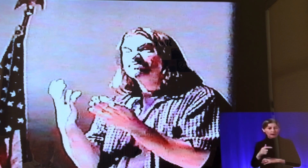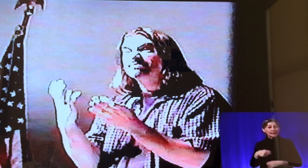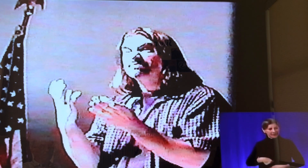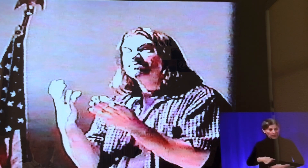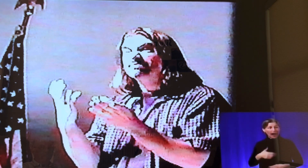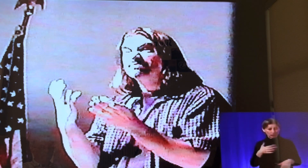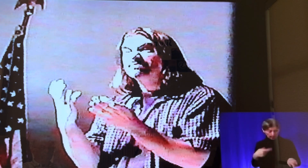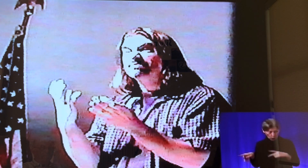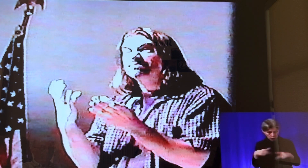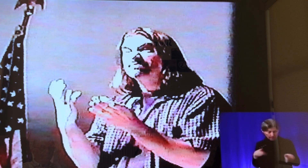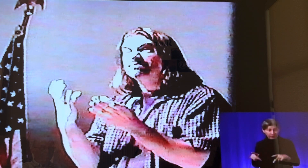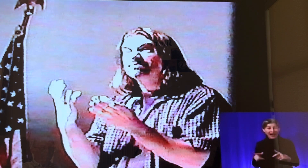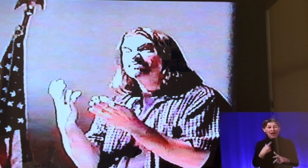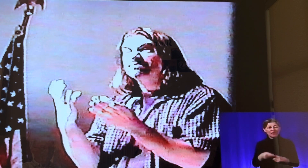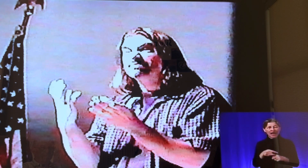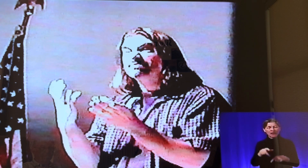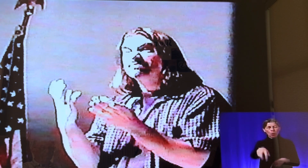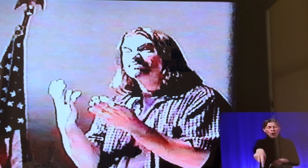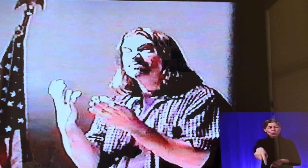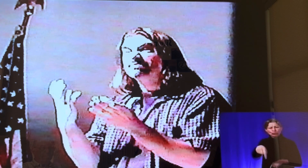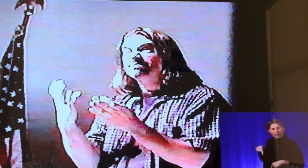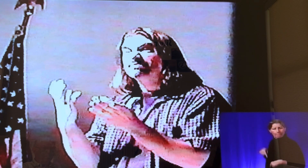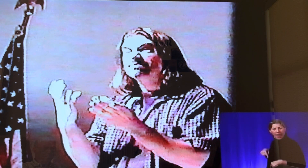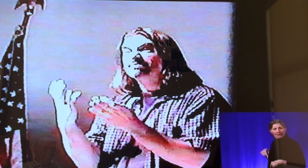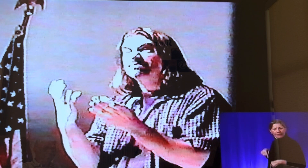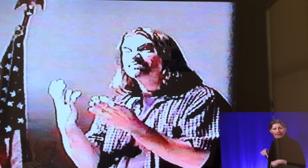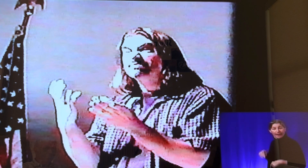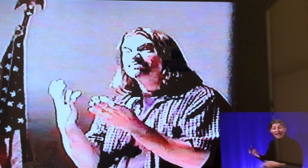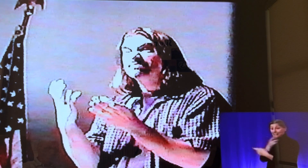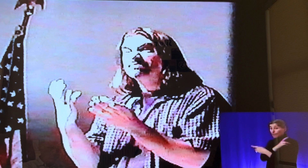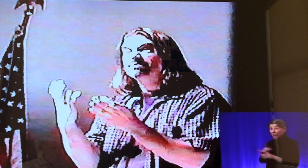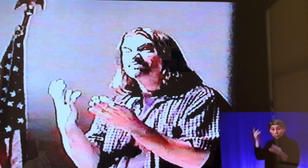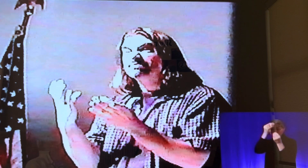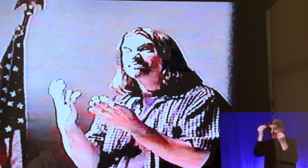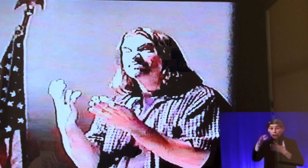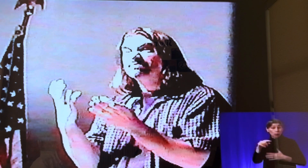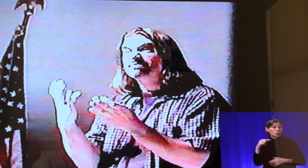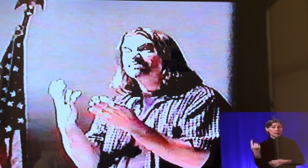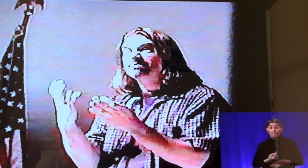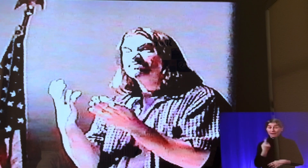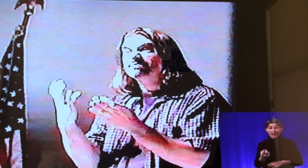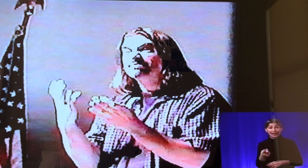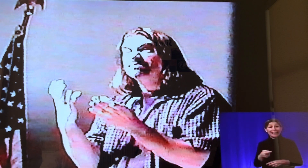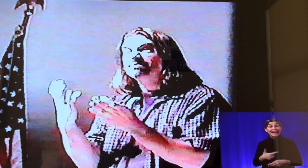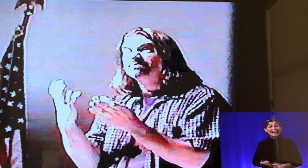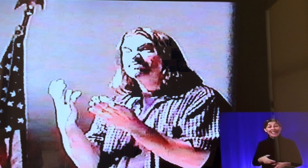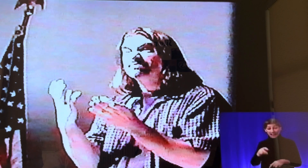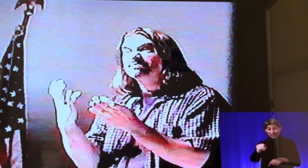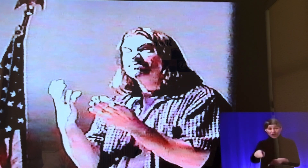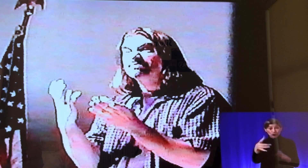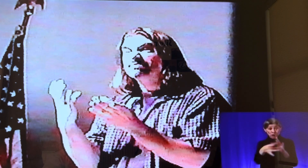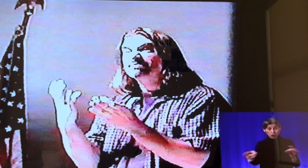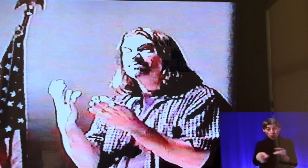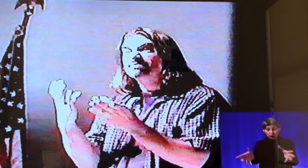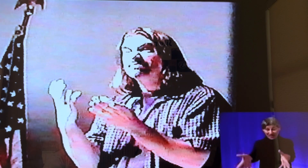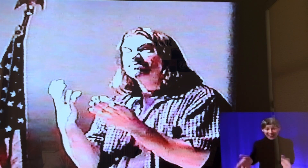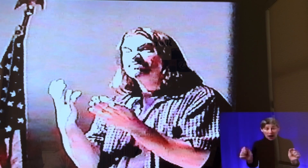then he walks straight back and he's about to tell you something. He left the story up there. That's like a